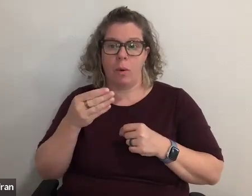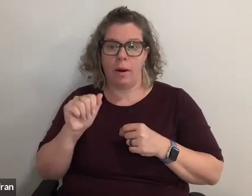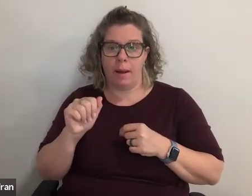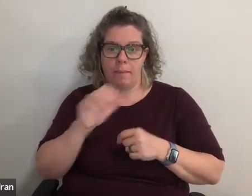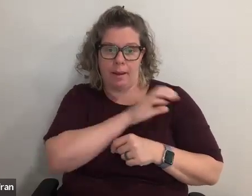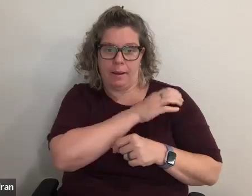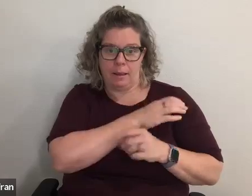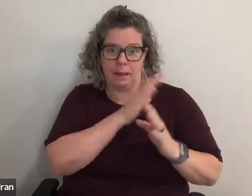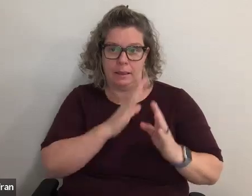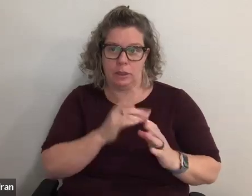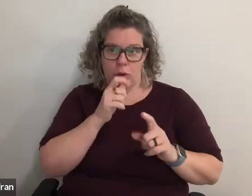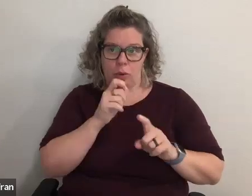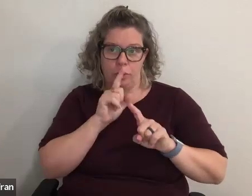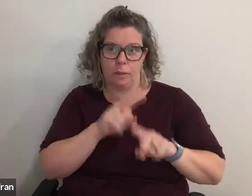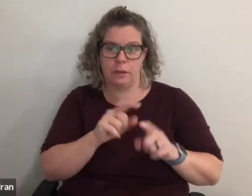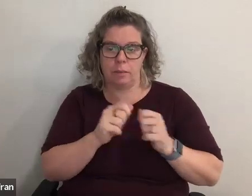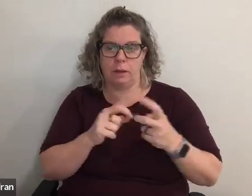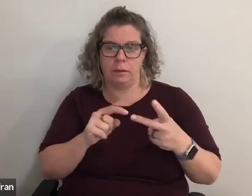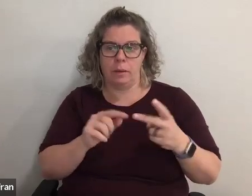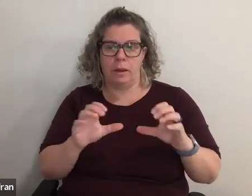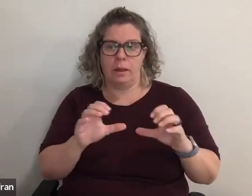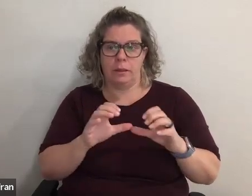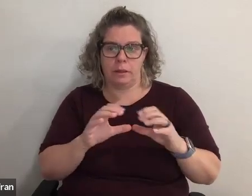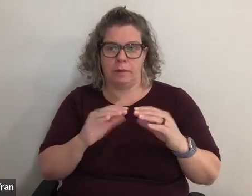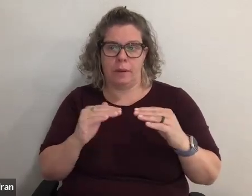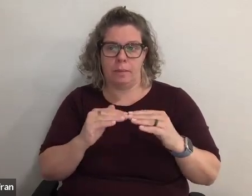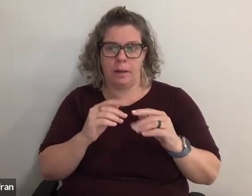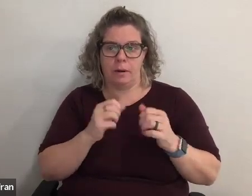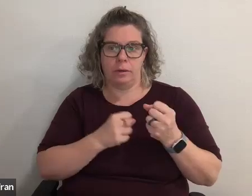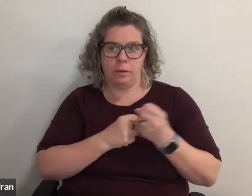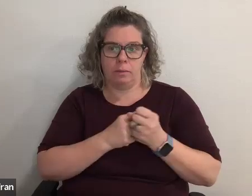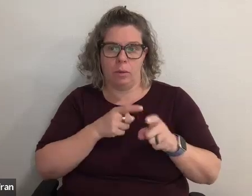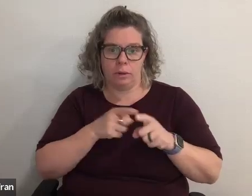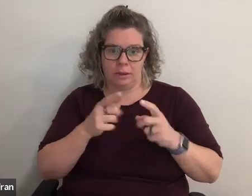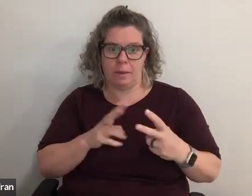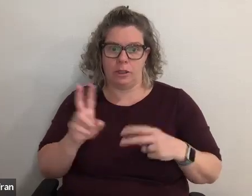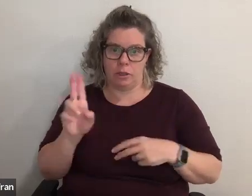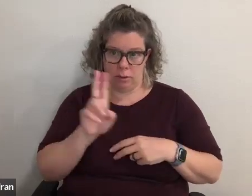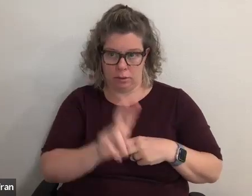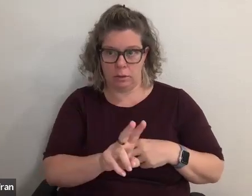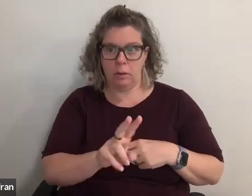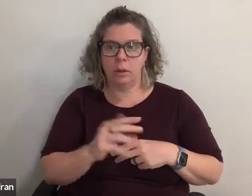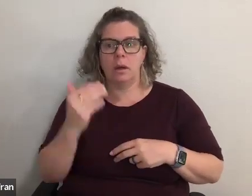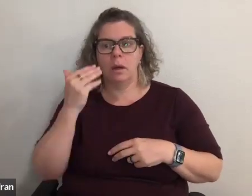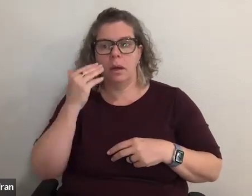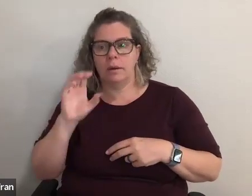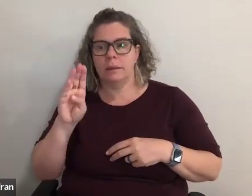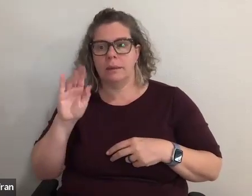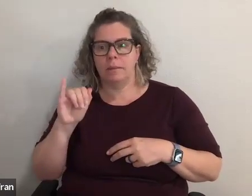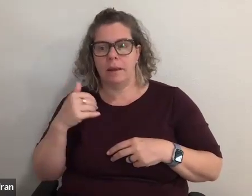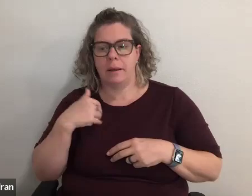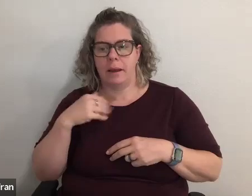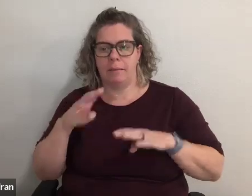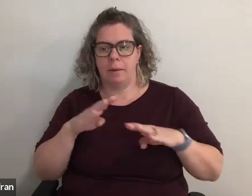clinician who responds with a certified peer support specialist. And then I know for CBI, they have